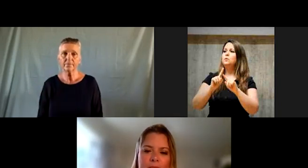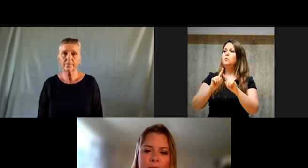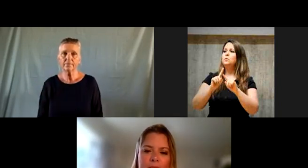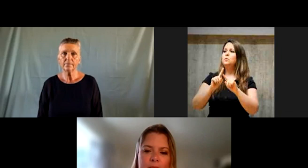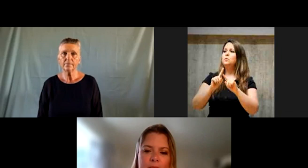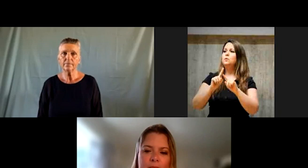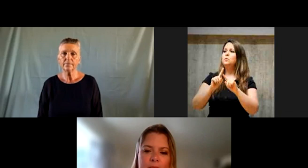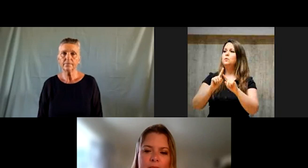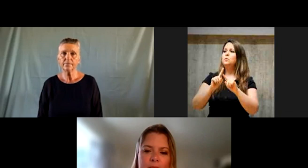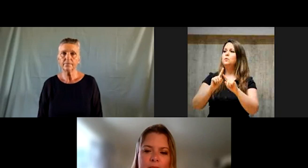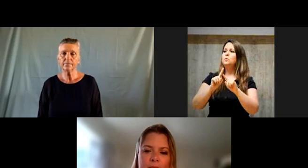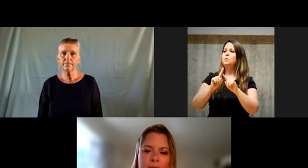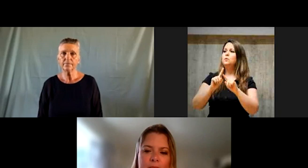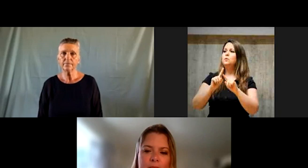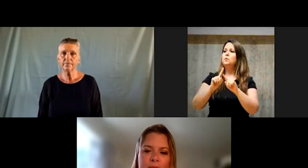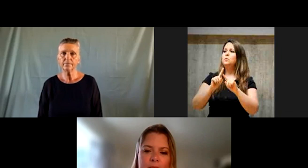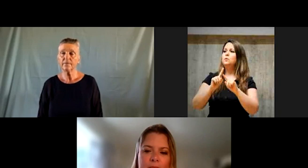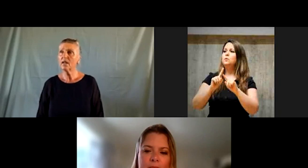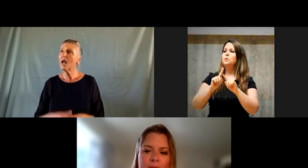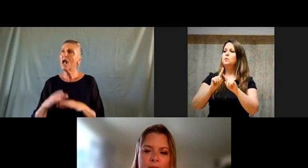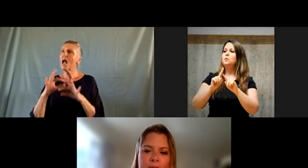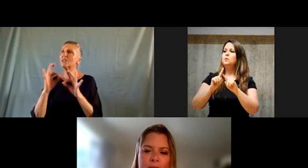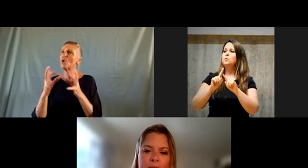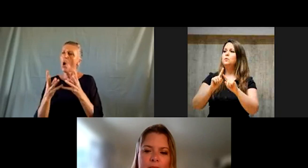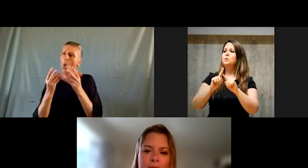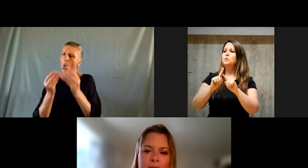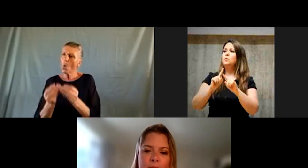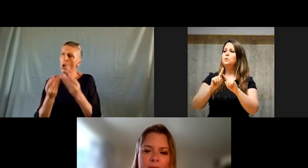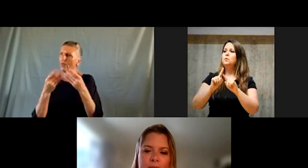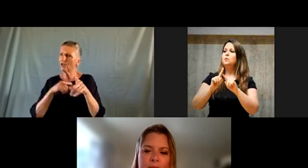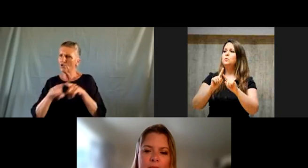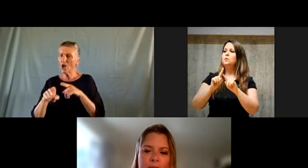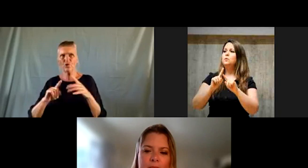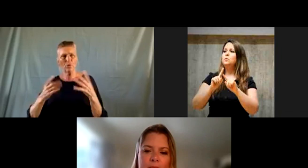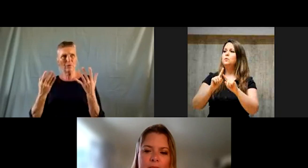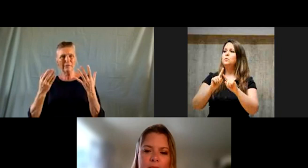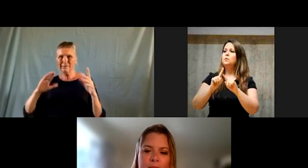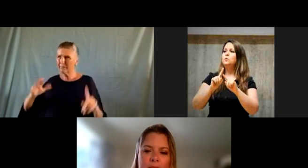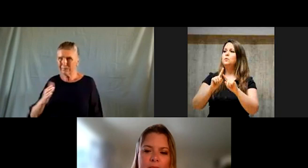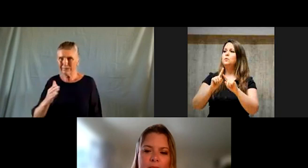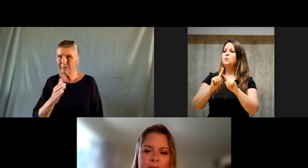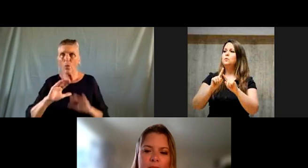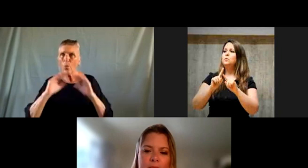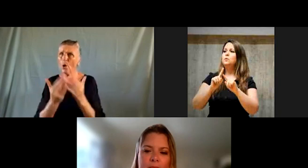meeting. It's not feasible to navigate this world in a wheelchair